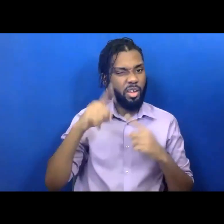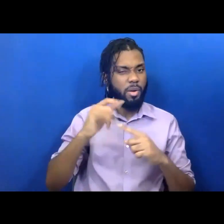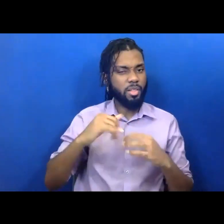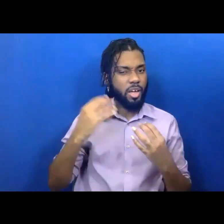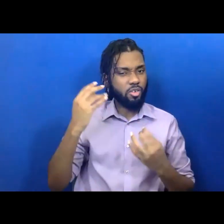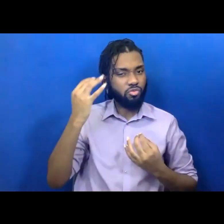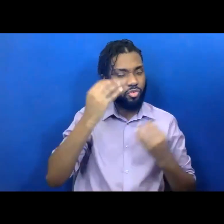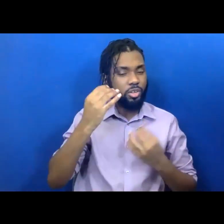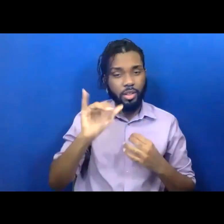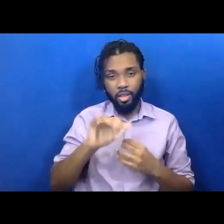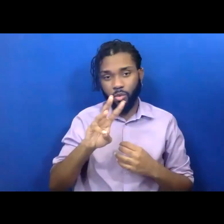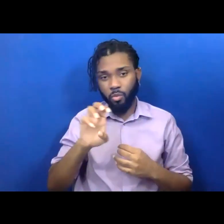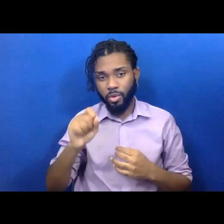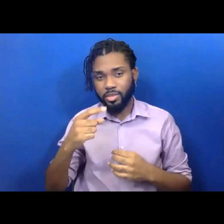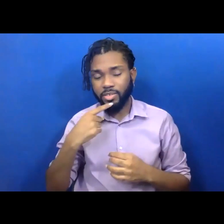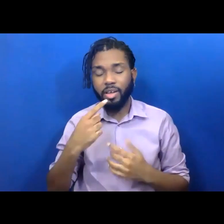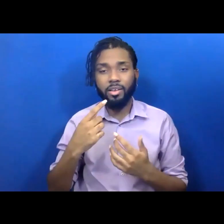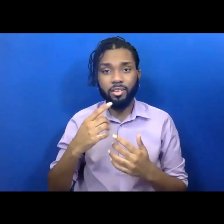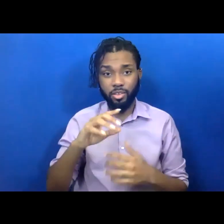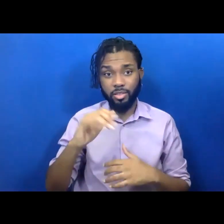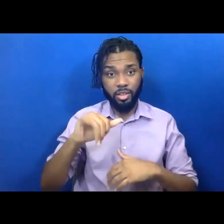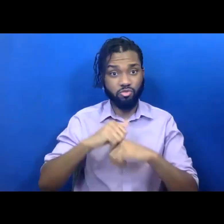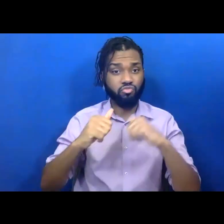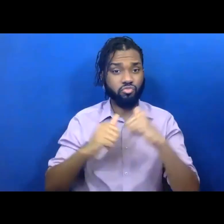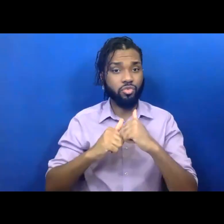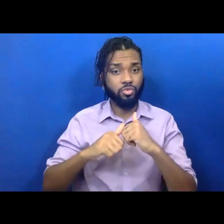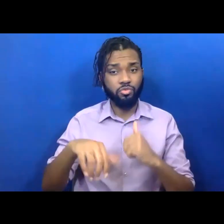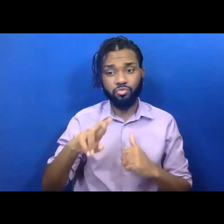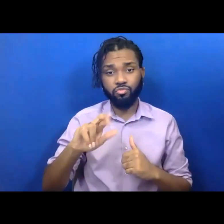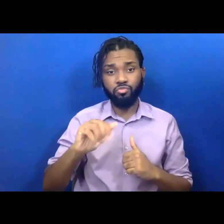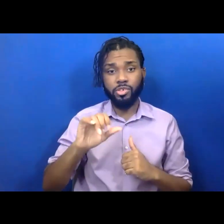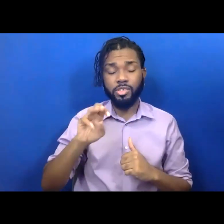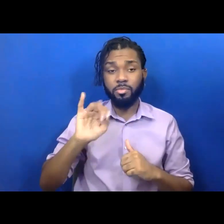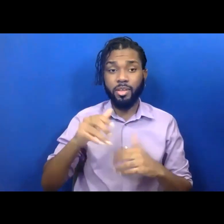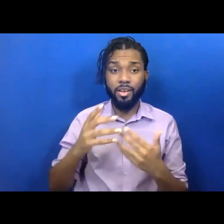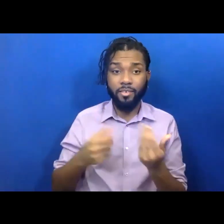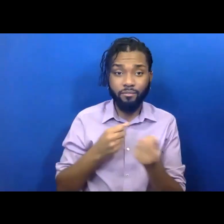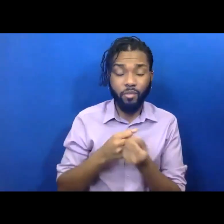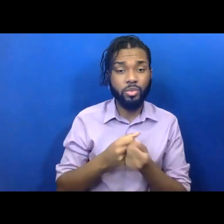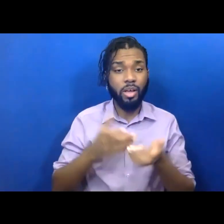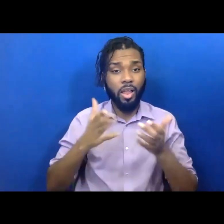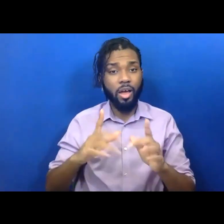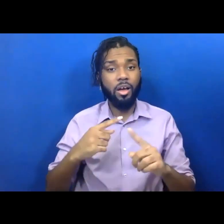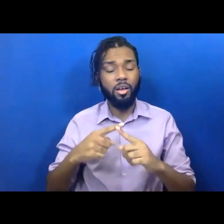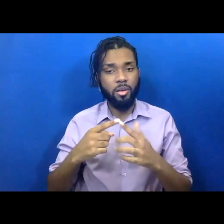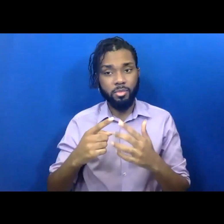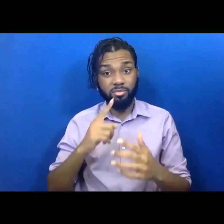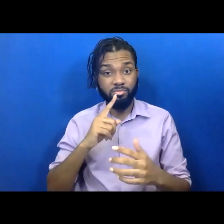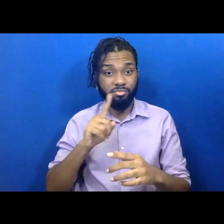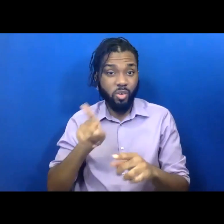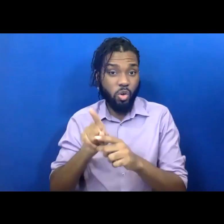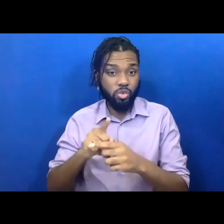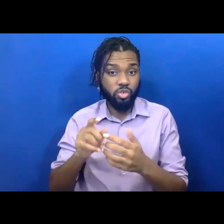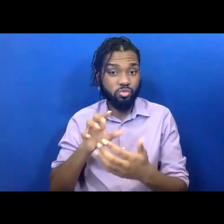with respect to the structural racism that enforces, allows, enables, and really replicates is such an